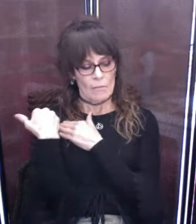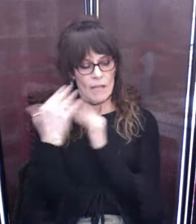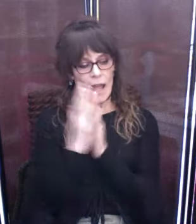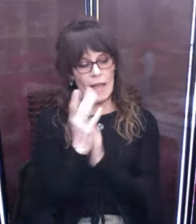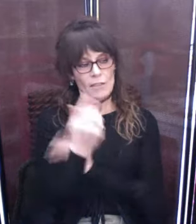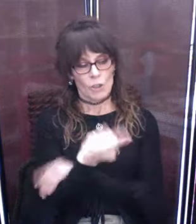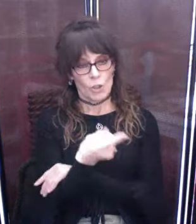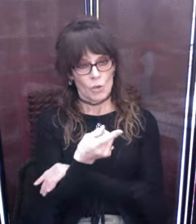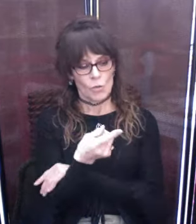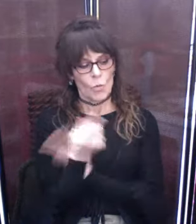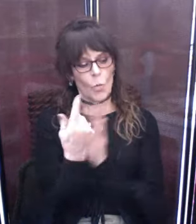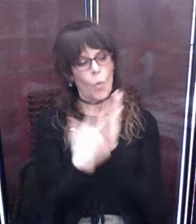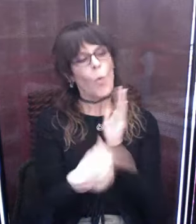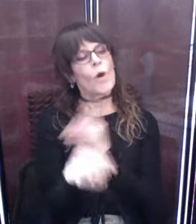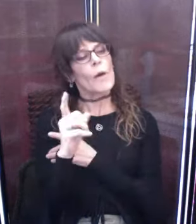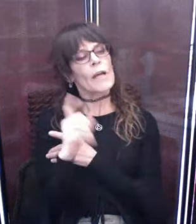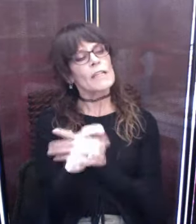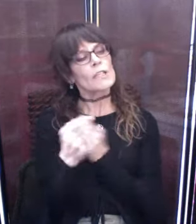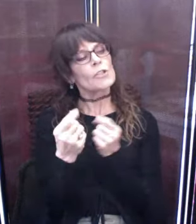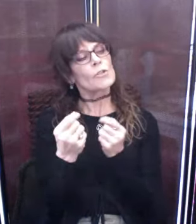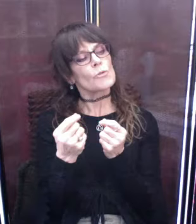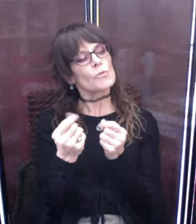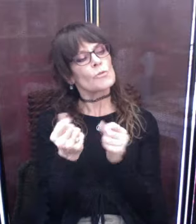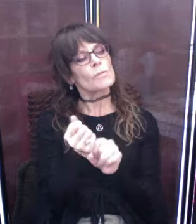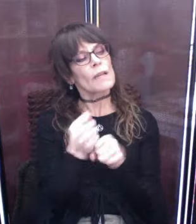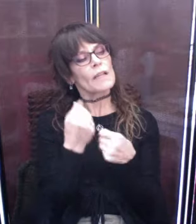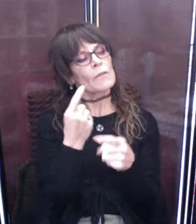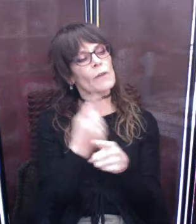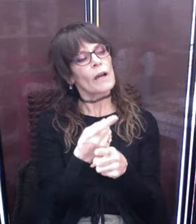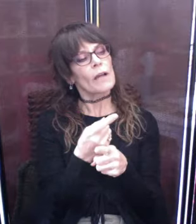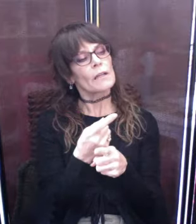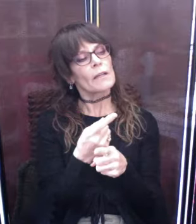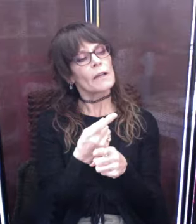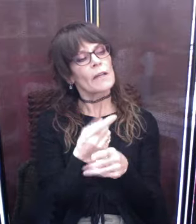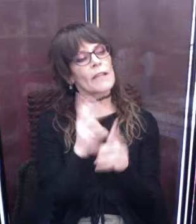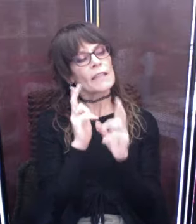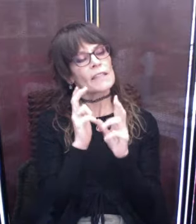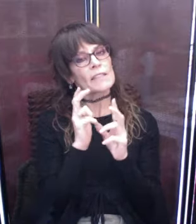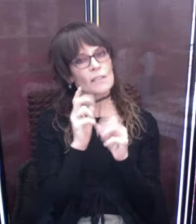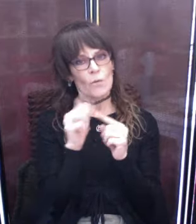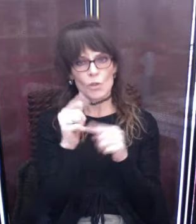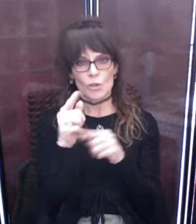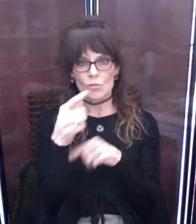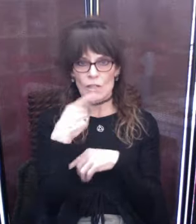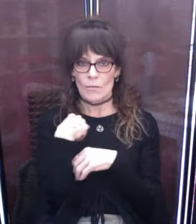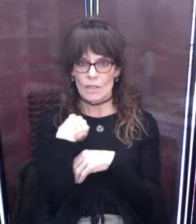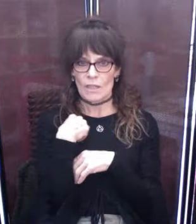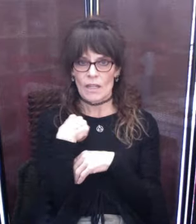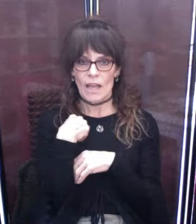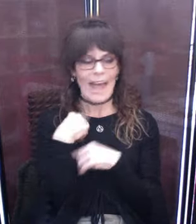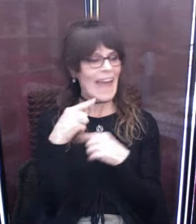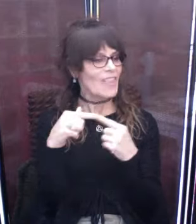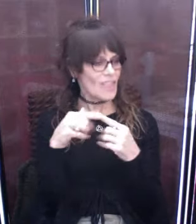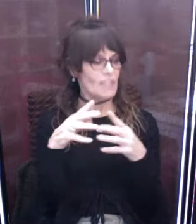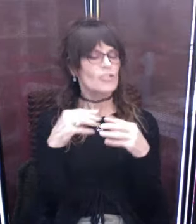what do I need to do to balance the books between us? And then to listen while you tell me, and then to do it. But that's how I